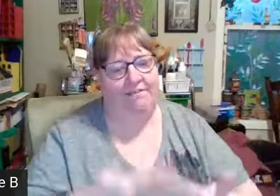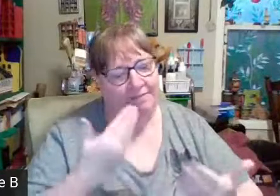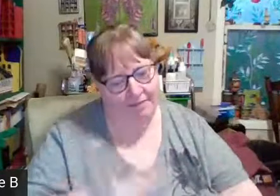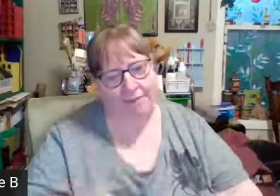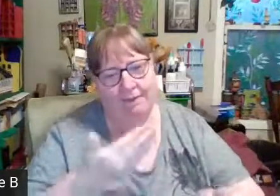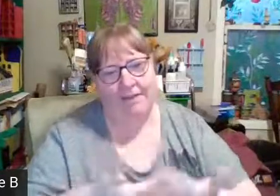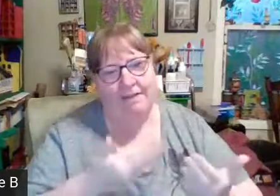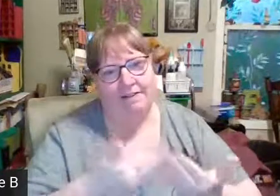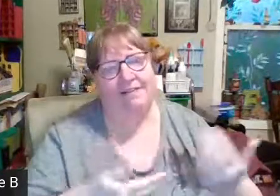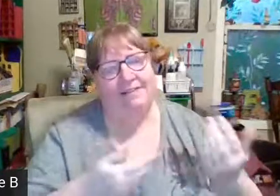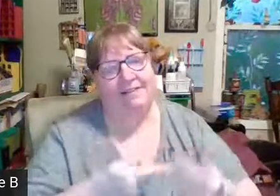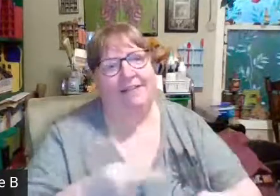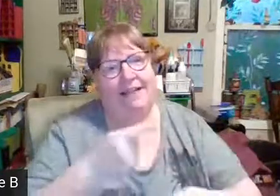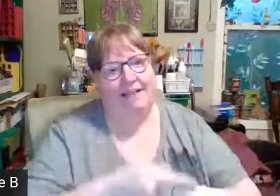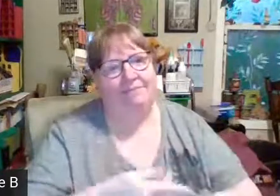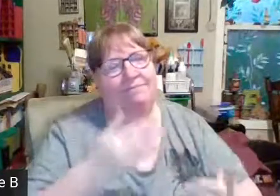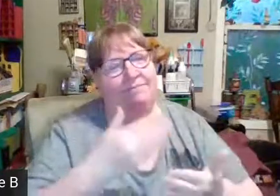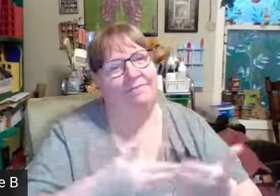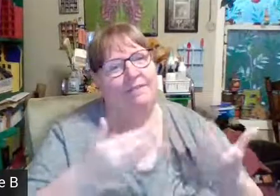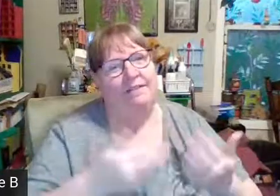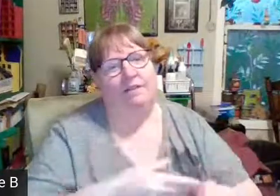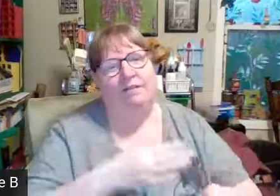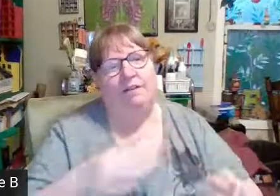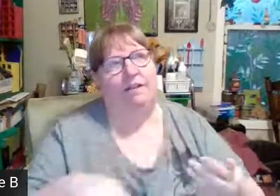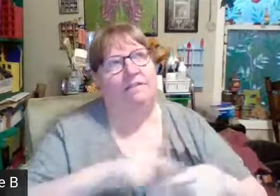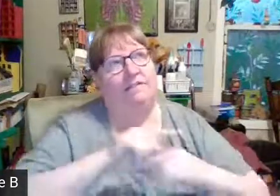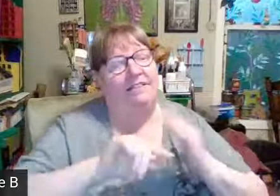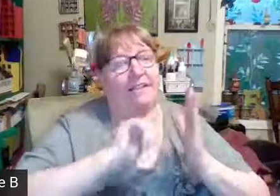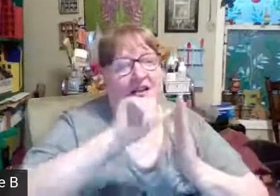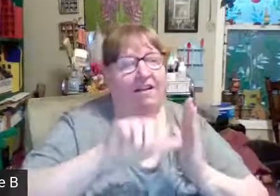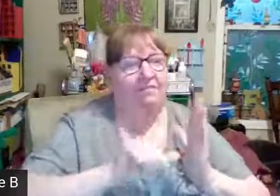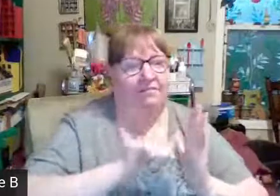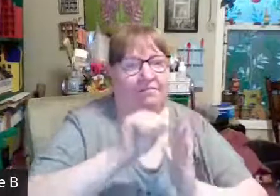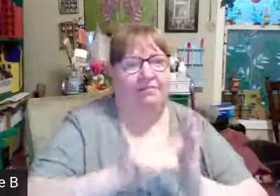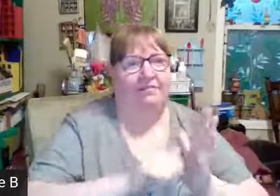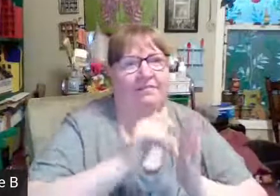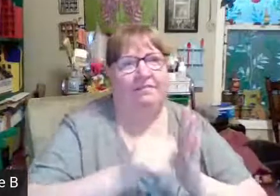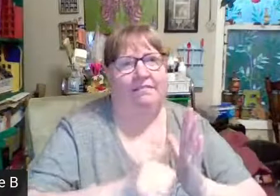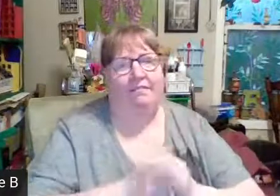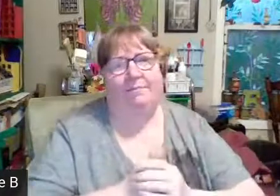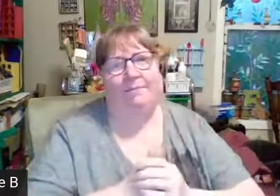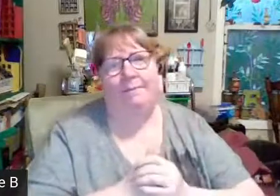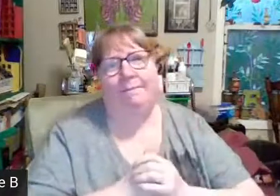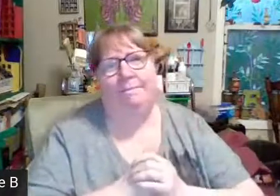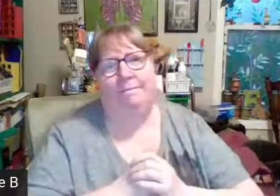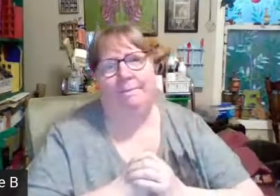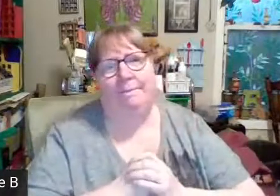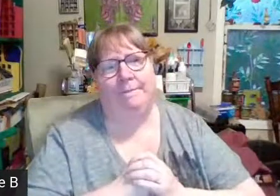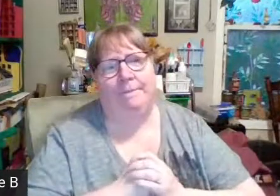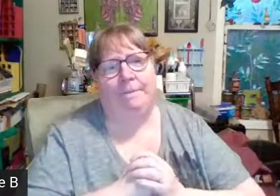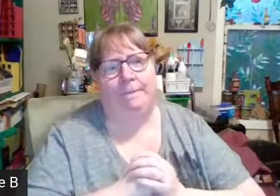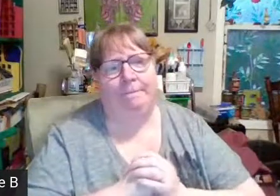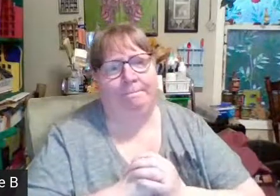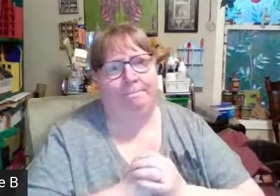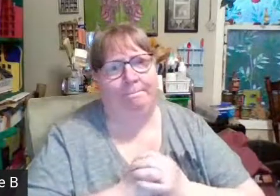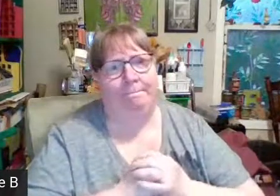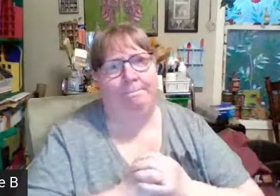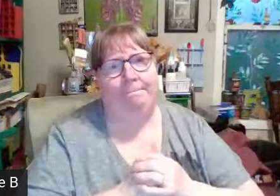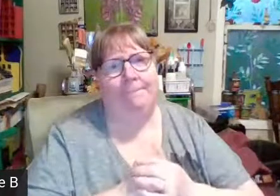estimated value throughout the year. Now, I do want to let some folks know of something while I'm thinking about it. Some